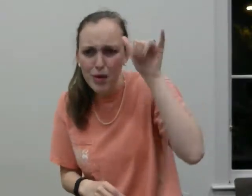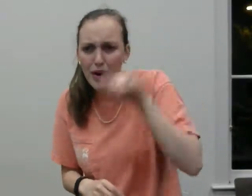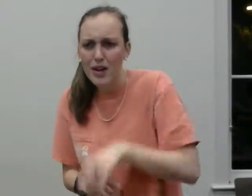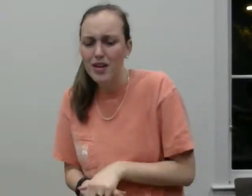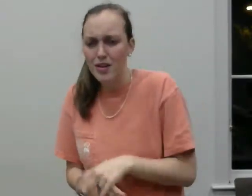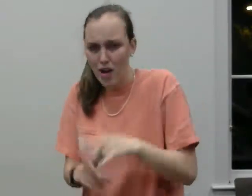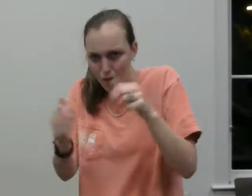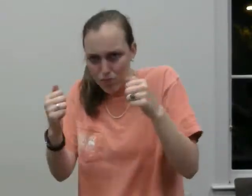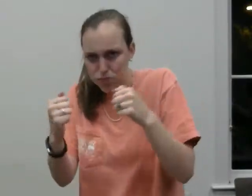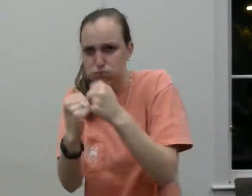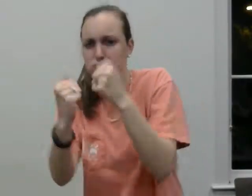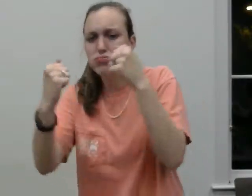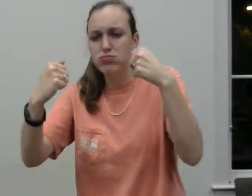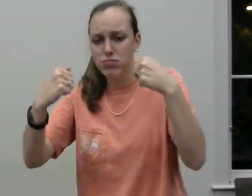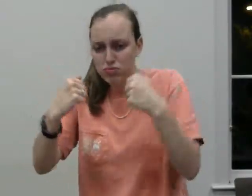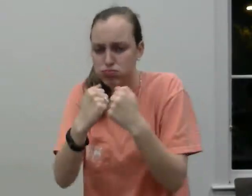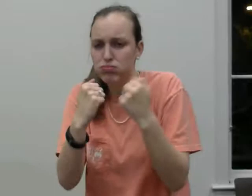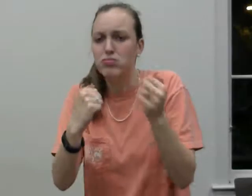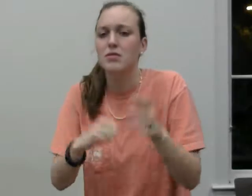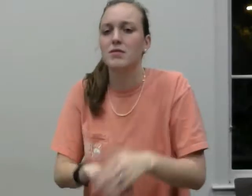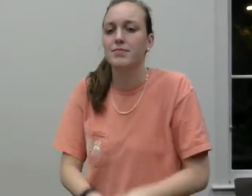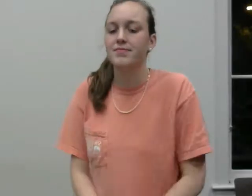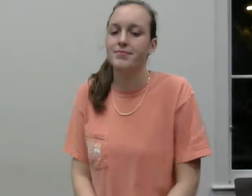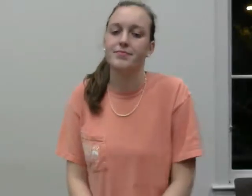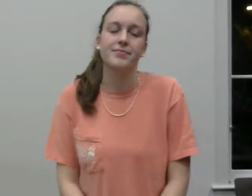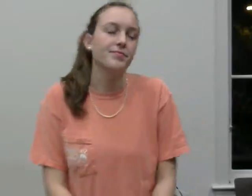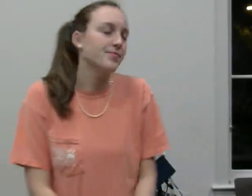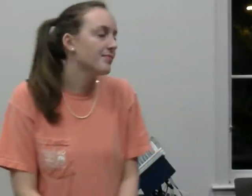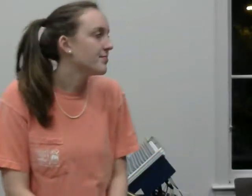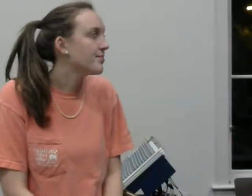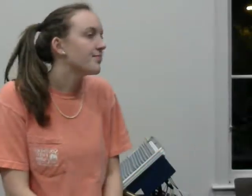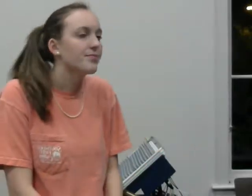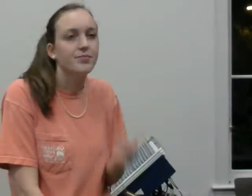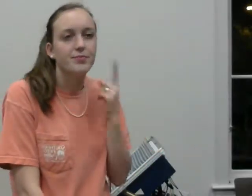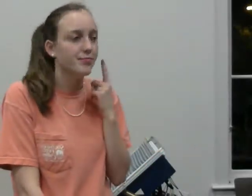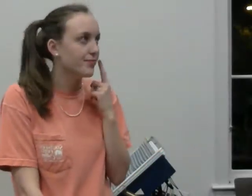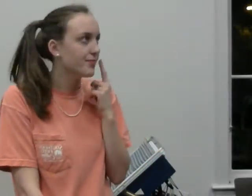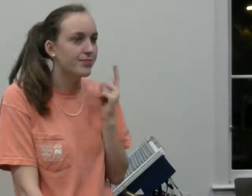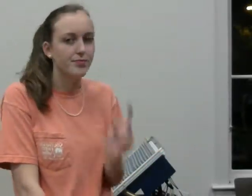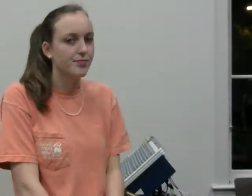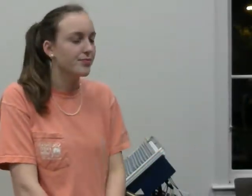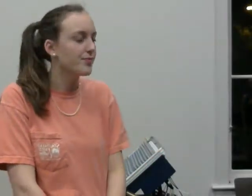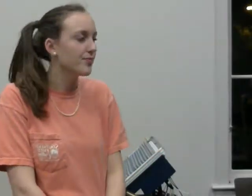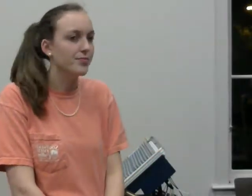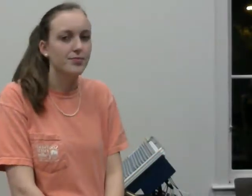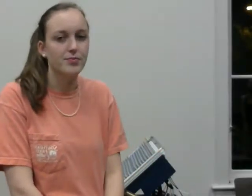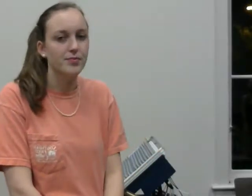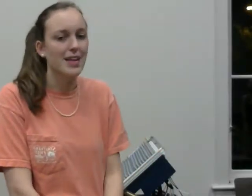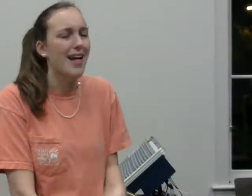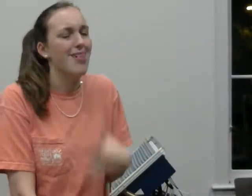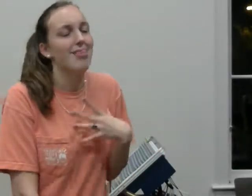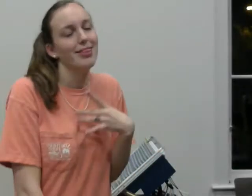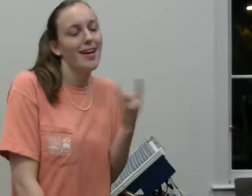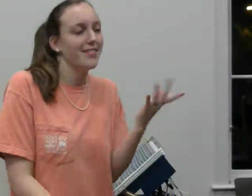hair? But Ferdinand would shake his head. I like it better here, because